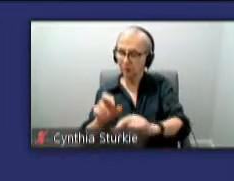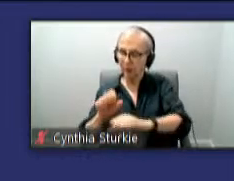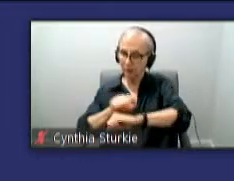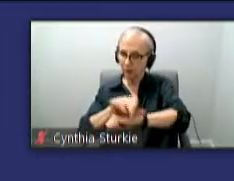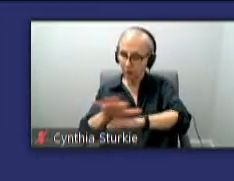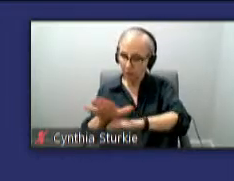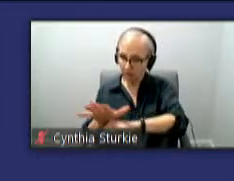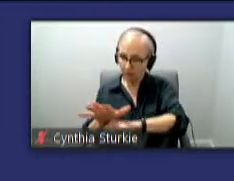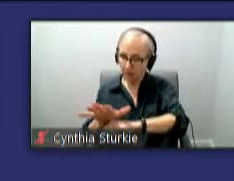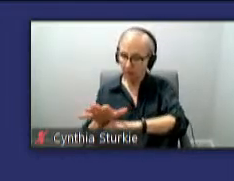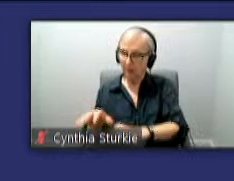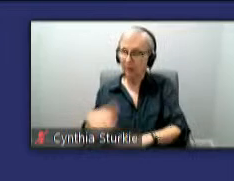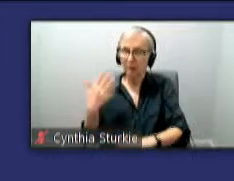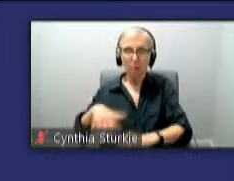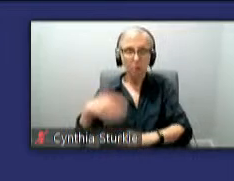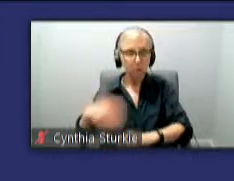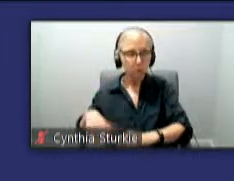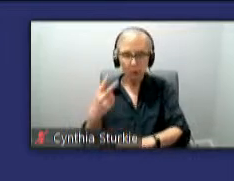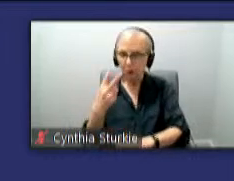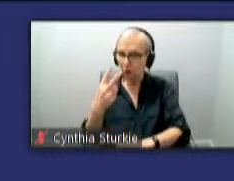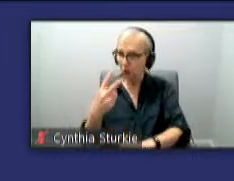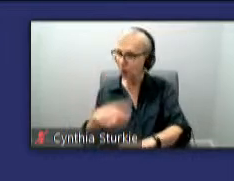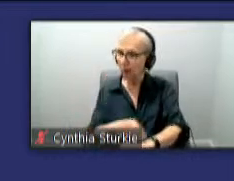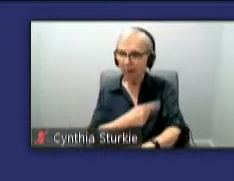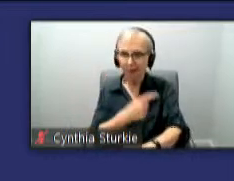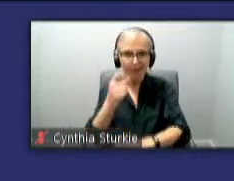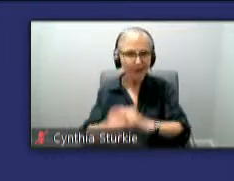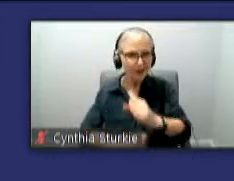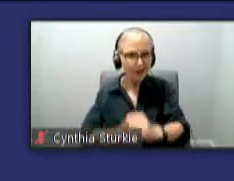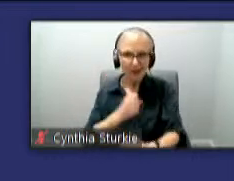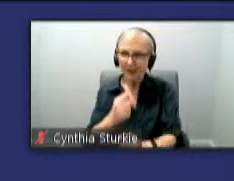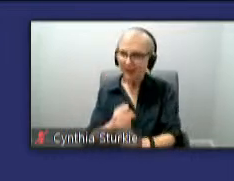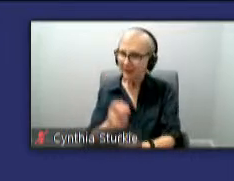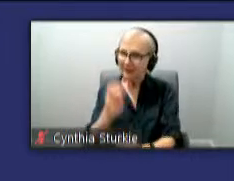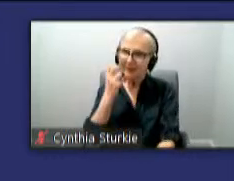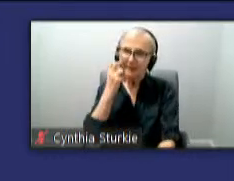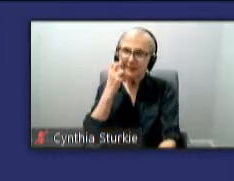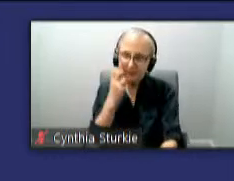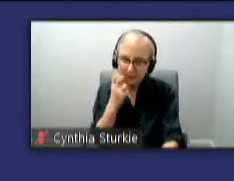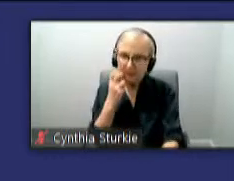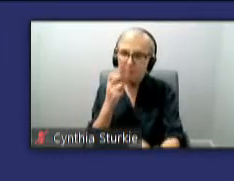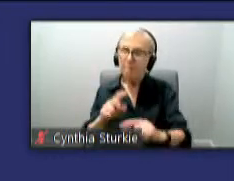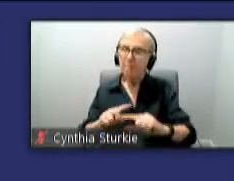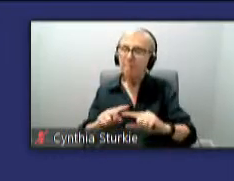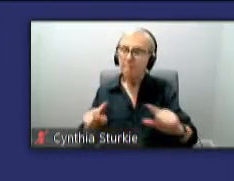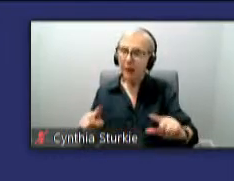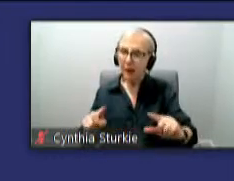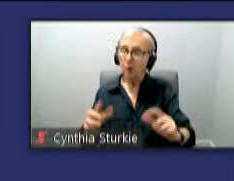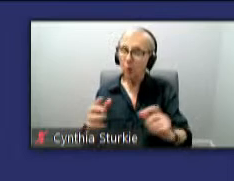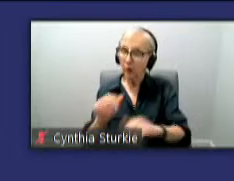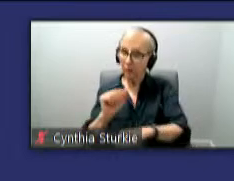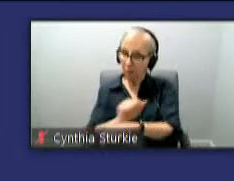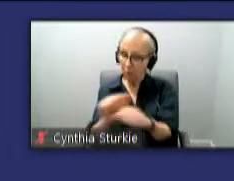2 very long years, but Coloradans have come together to allow us to